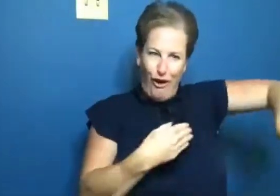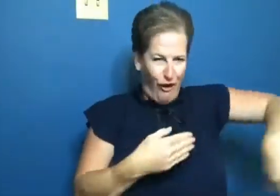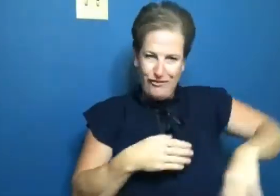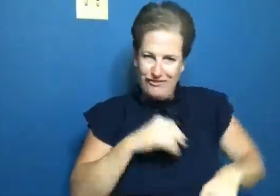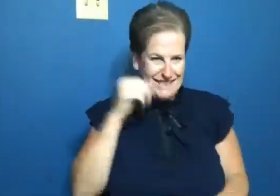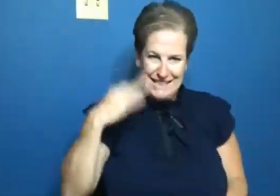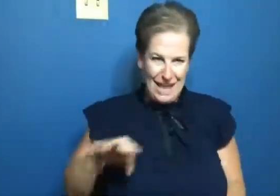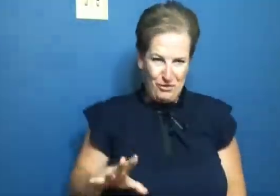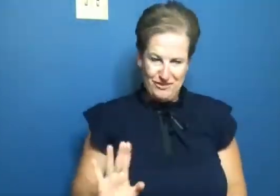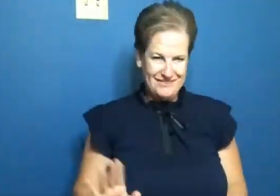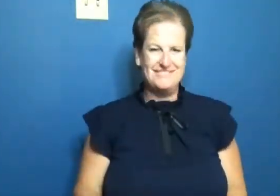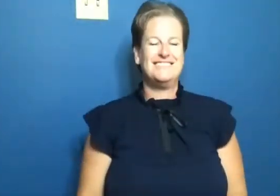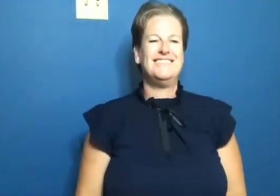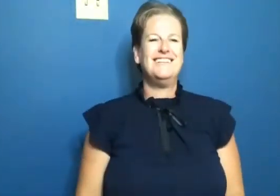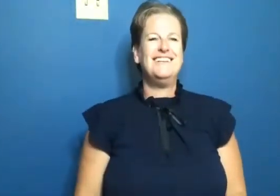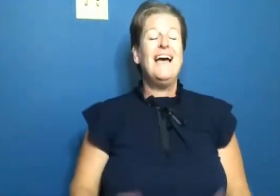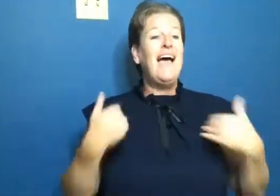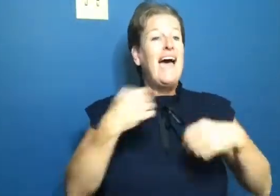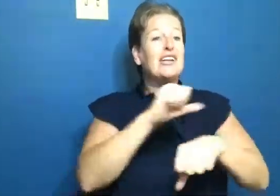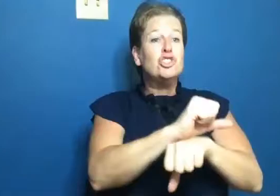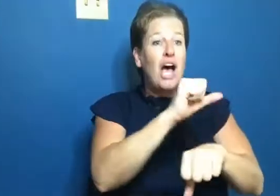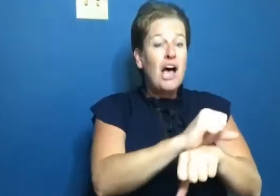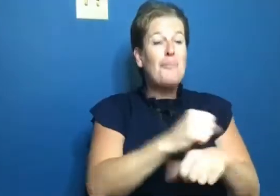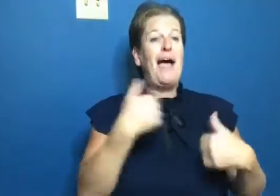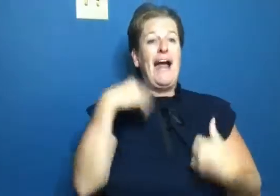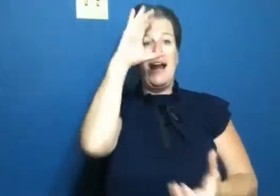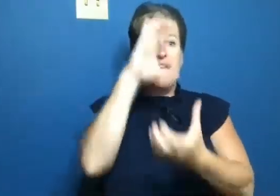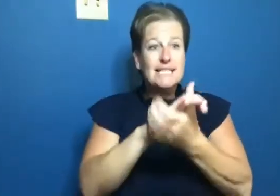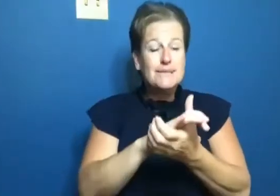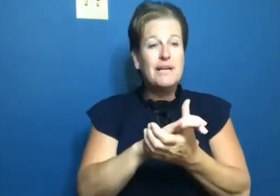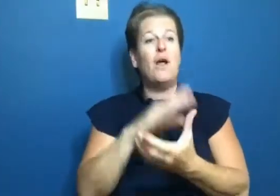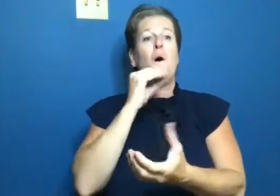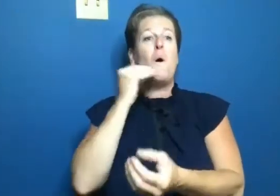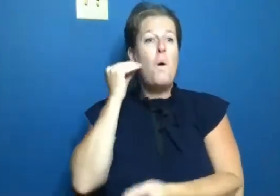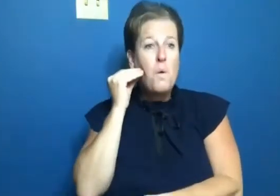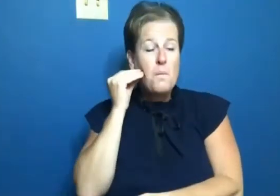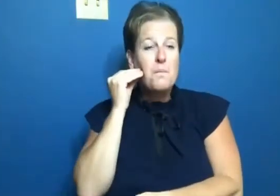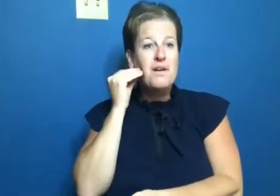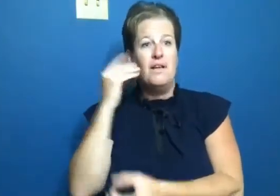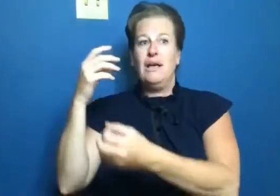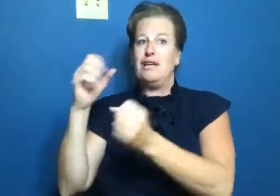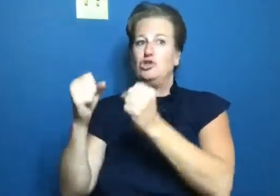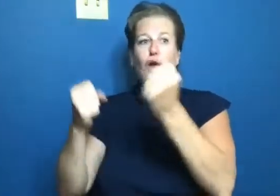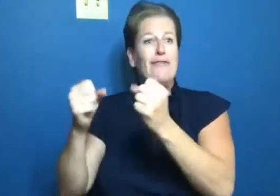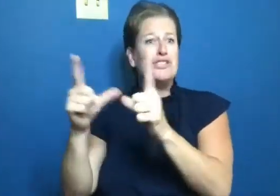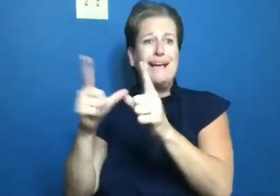I had a job, I had a husband, I had a home, I had, my driver's license. So